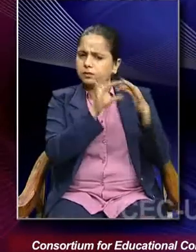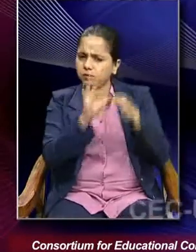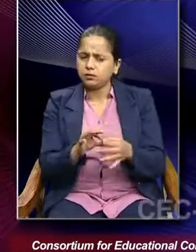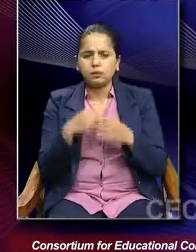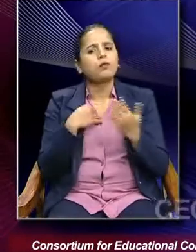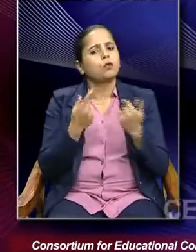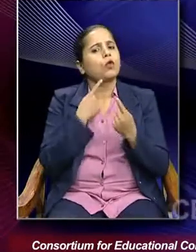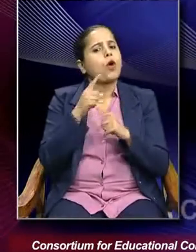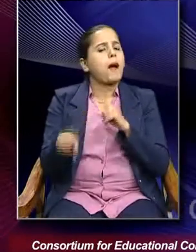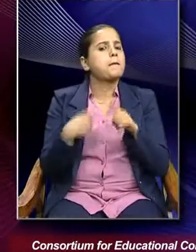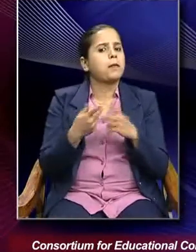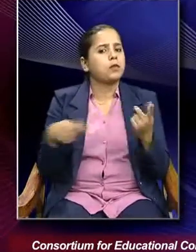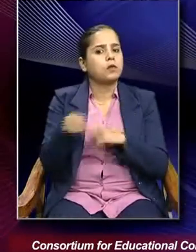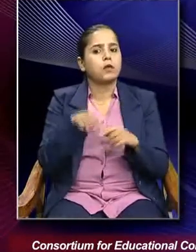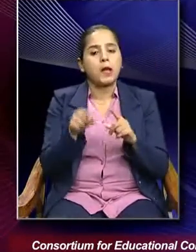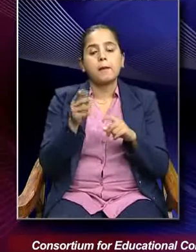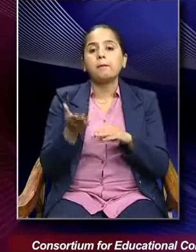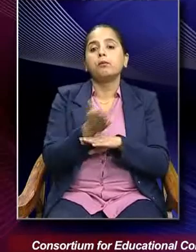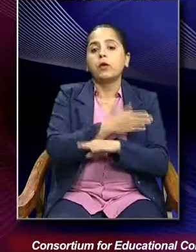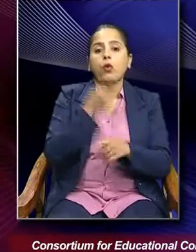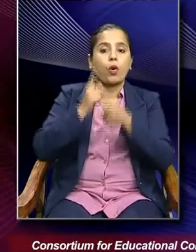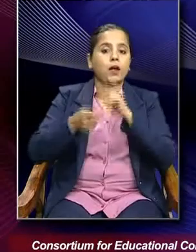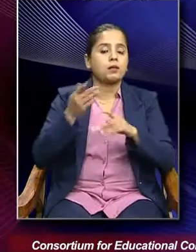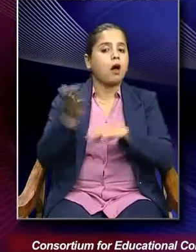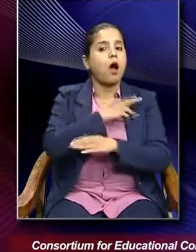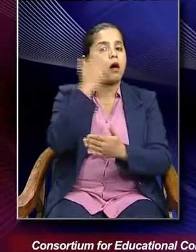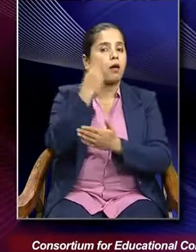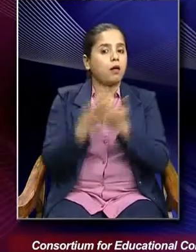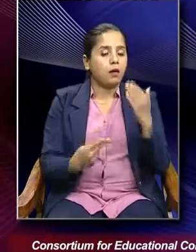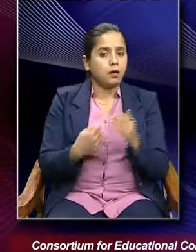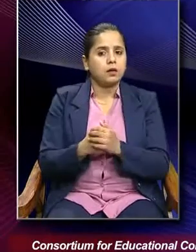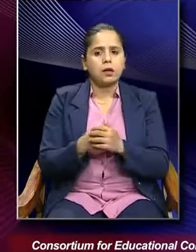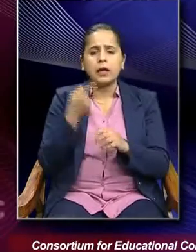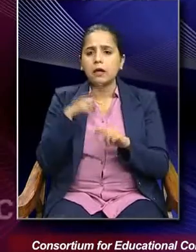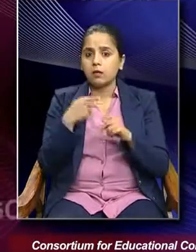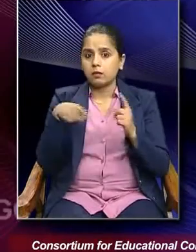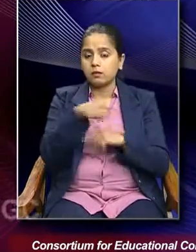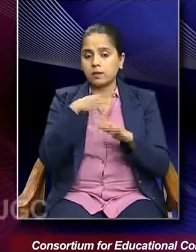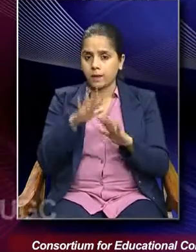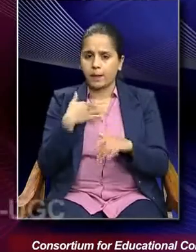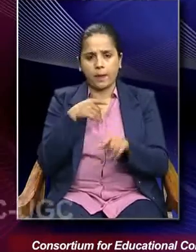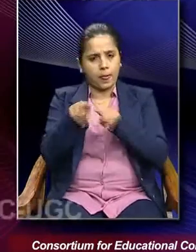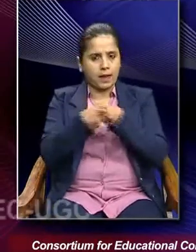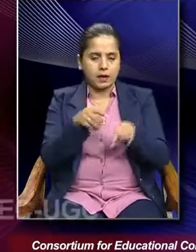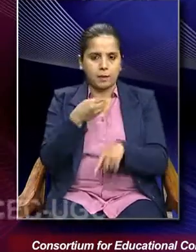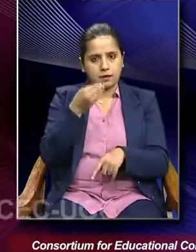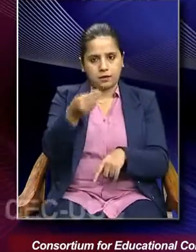we can talk about prehistoric art. So, if we have to give an